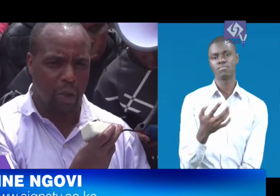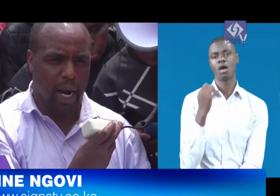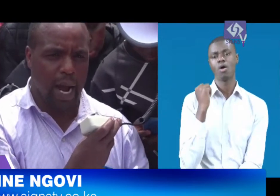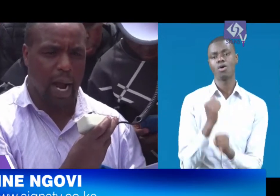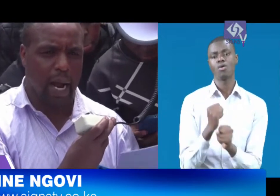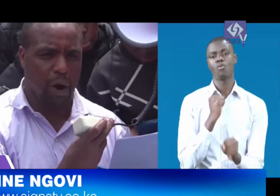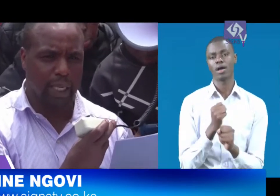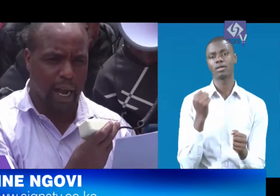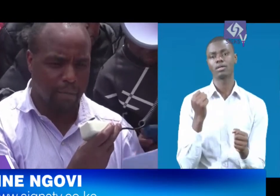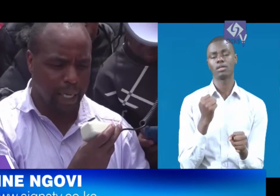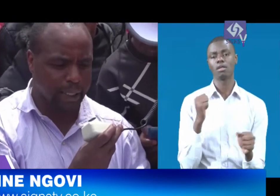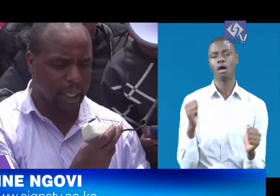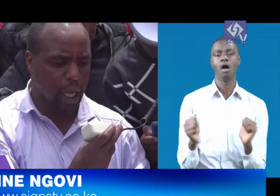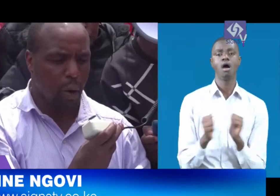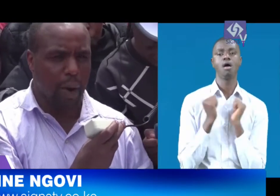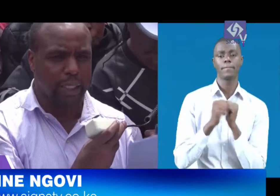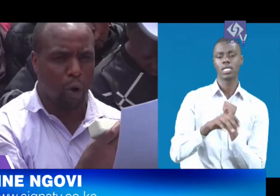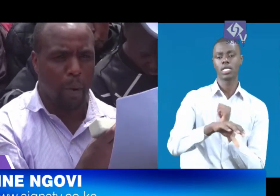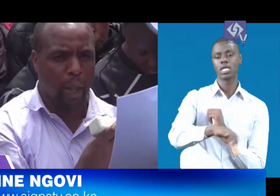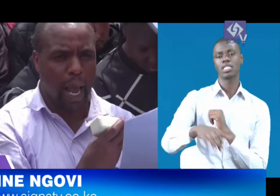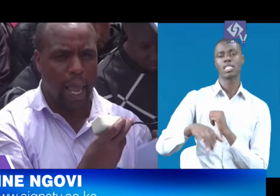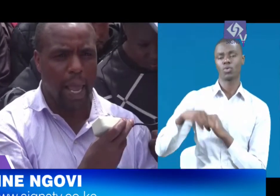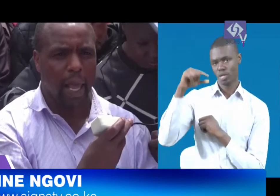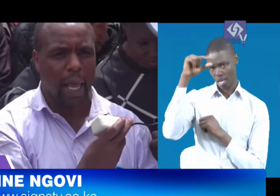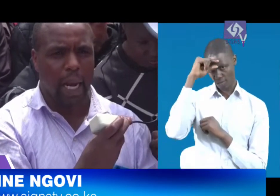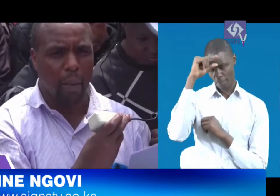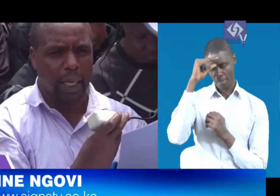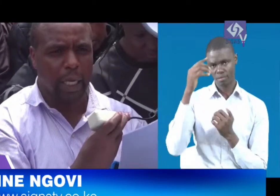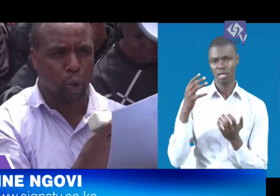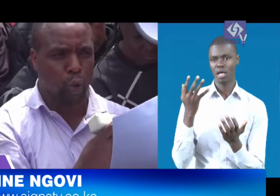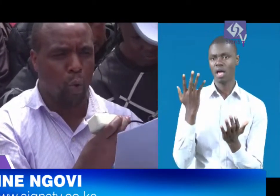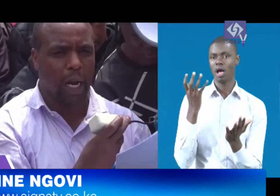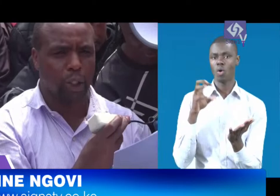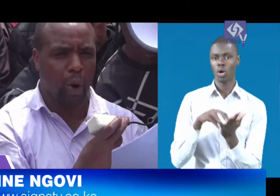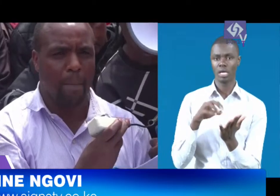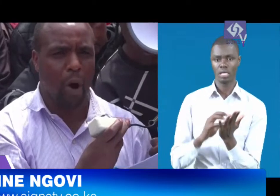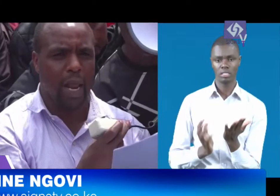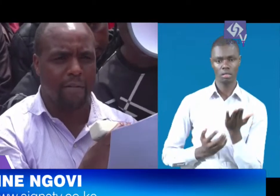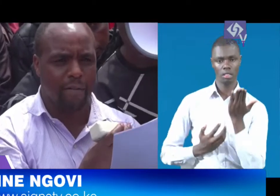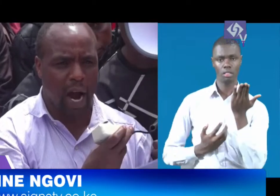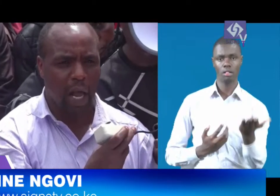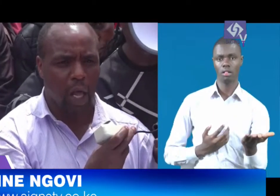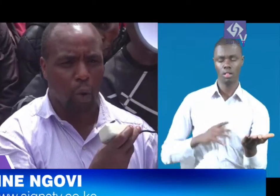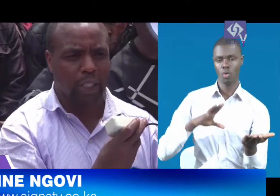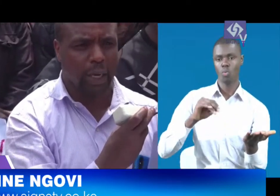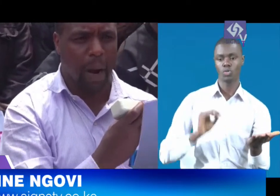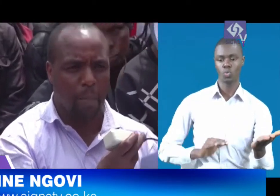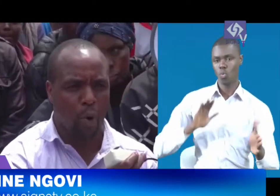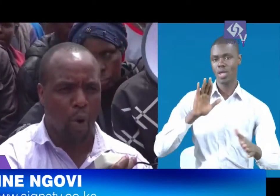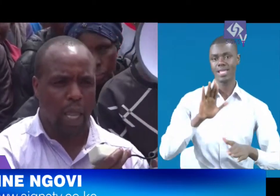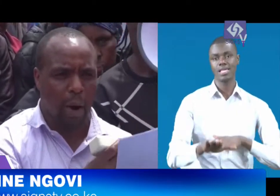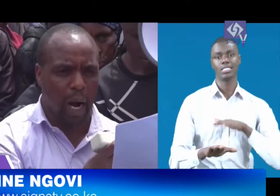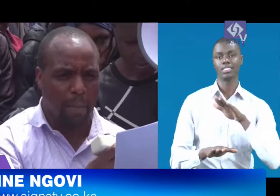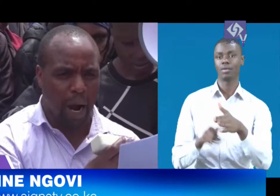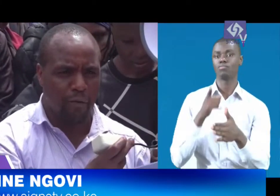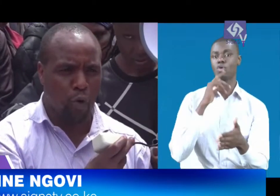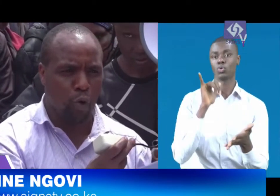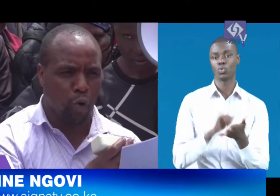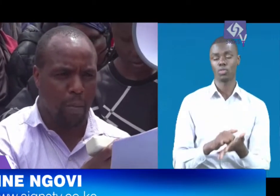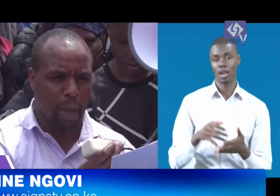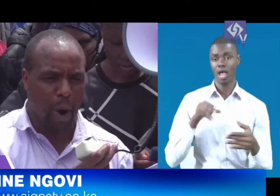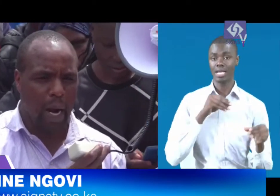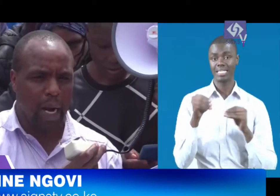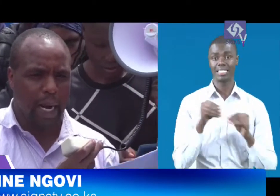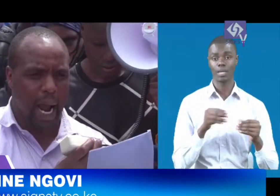ambayo inafanywa na county government, waweze kupokea hii na waweze kuchukua hatua ambayo inafaa kwa sababu ya